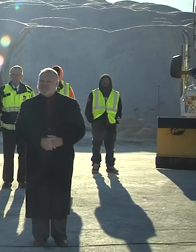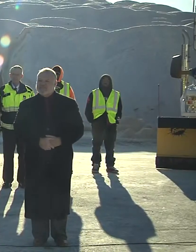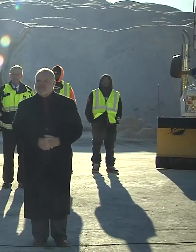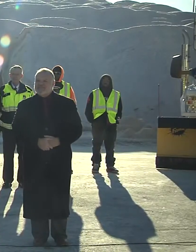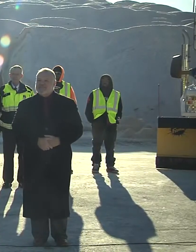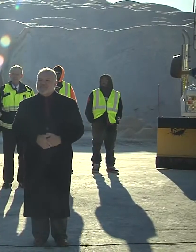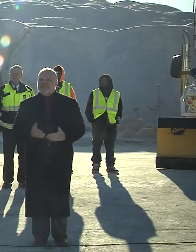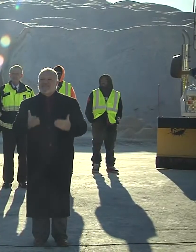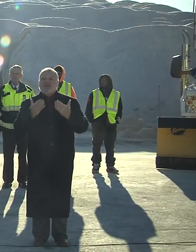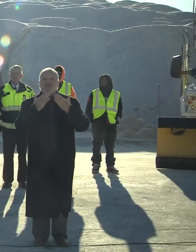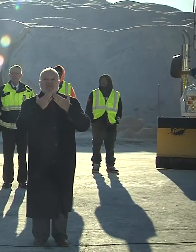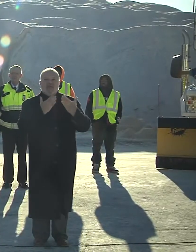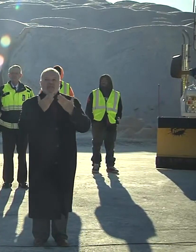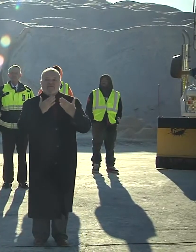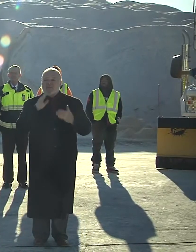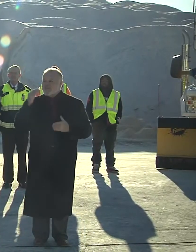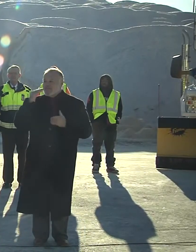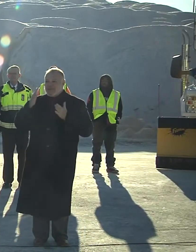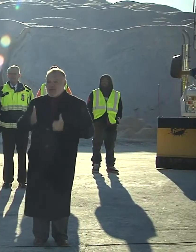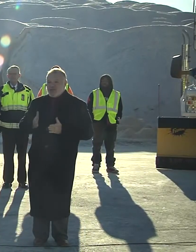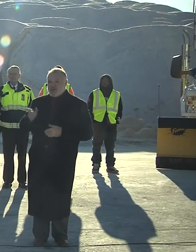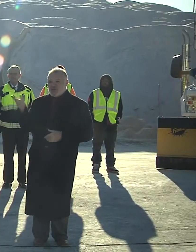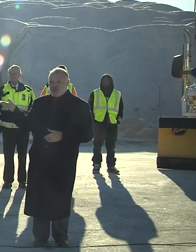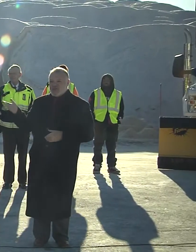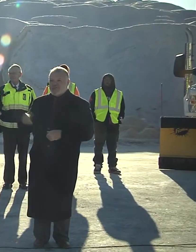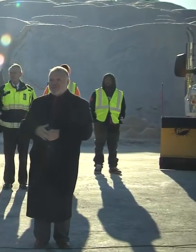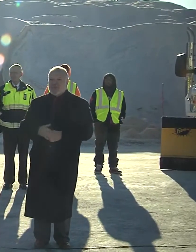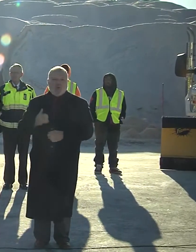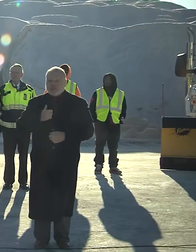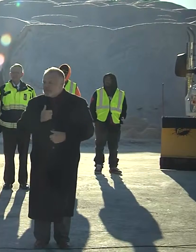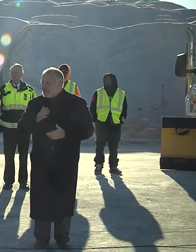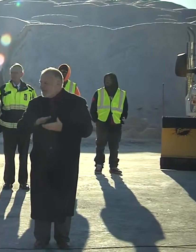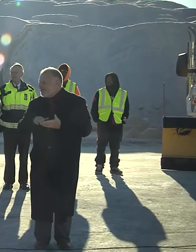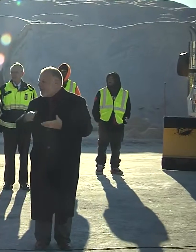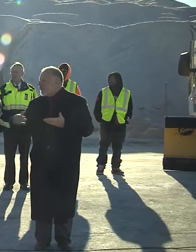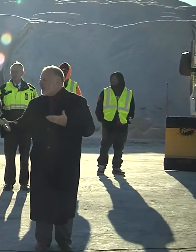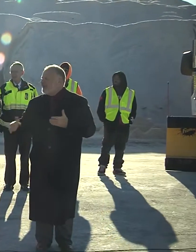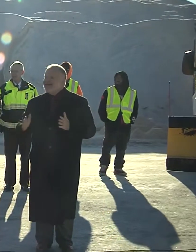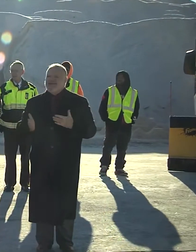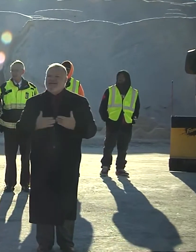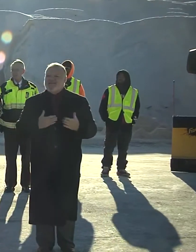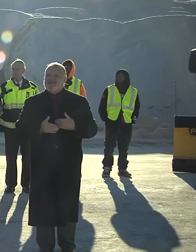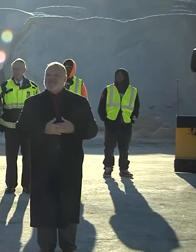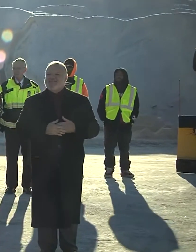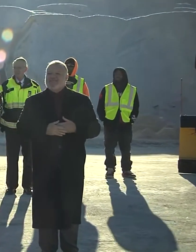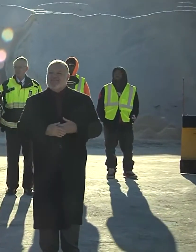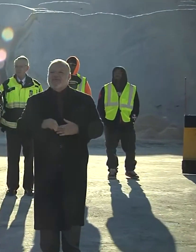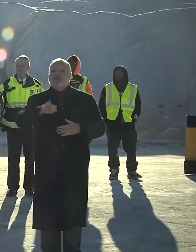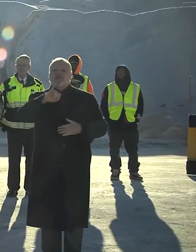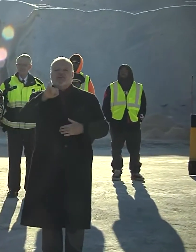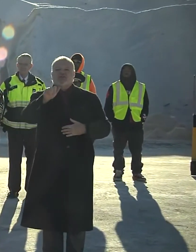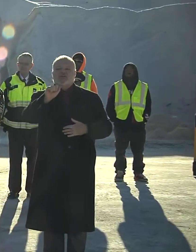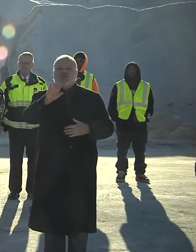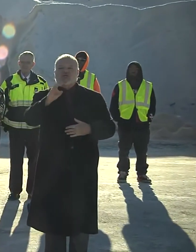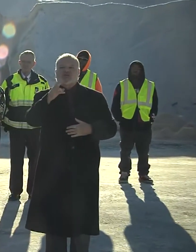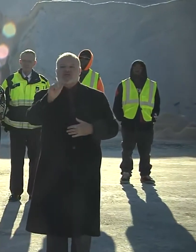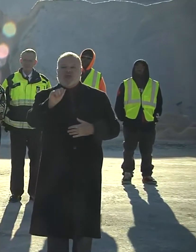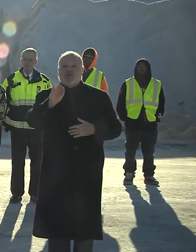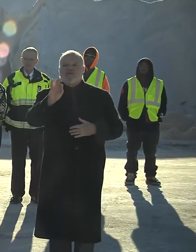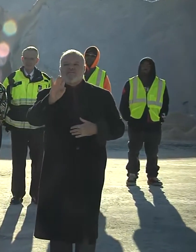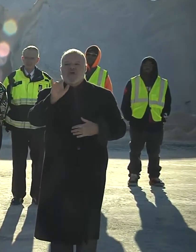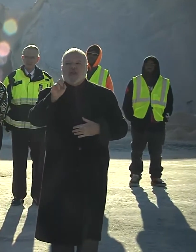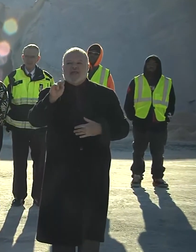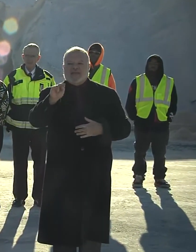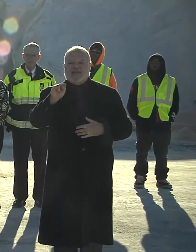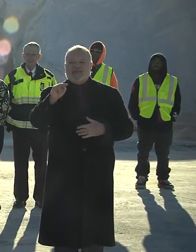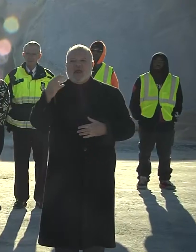So thank you, Mayor Wu, and good afternoon, everyone. Lost a card. I'm Yasha Franklin Hodge, and I have the honor of serving as Mayor Wu's